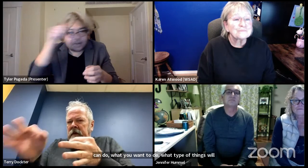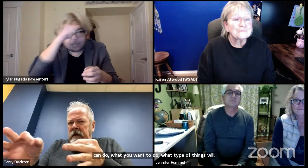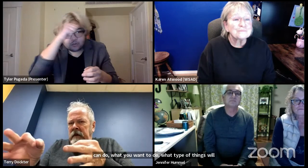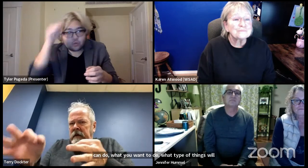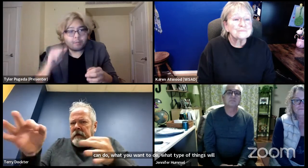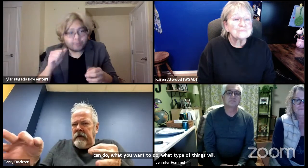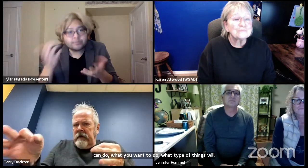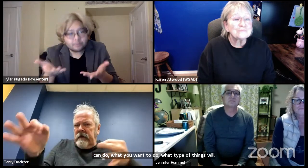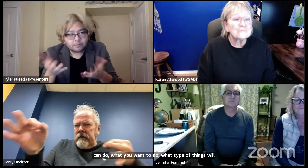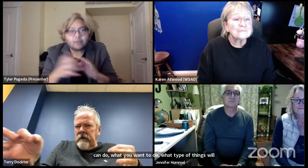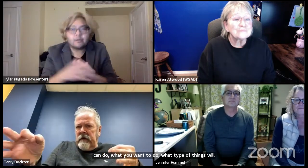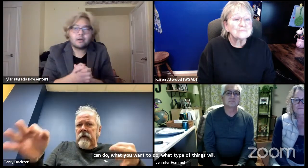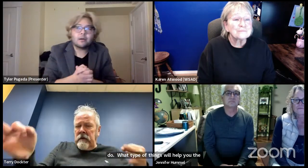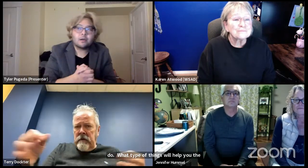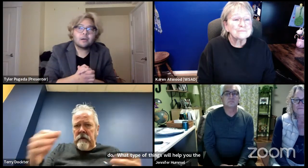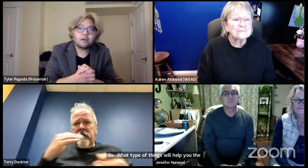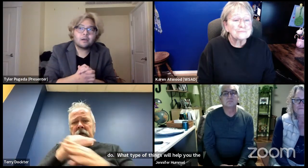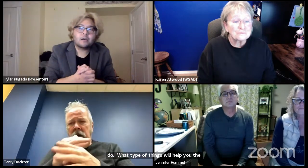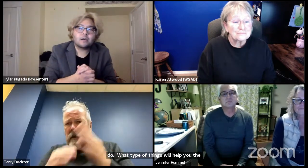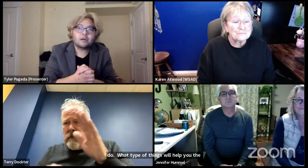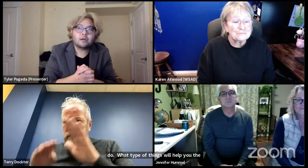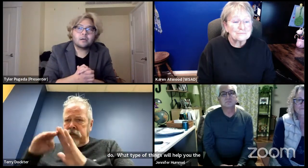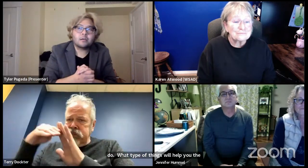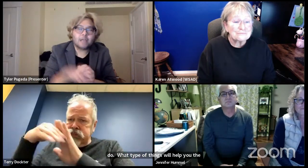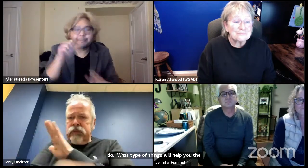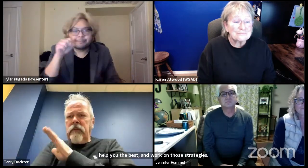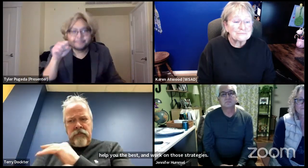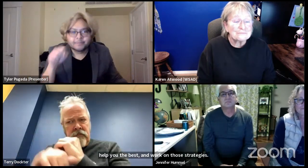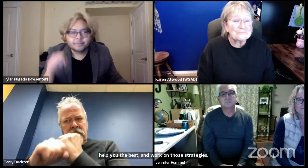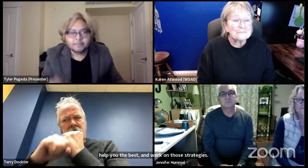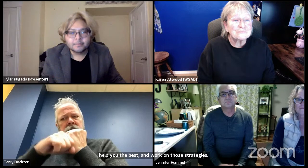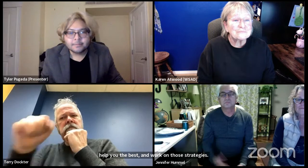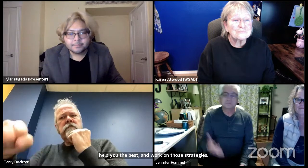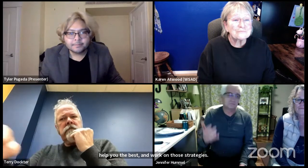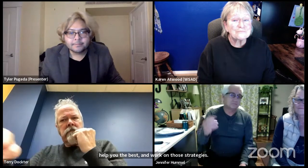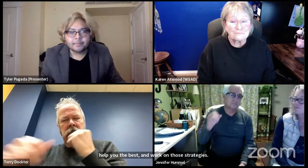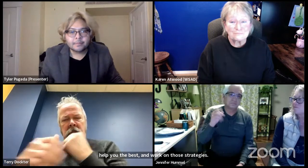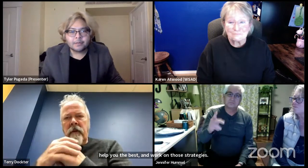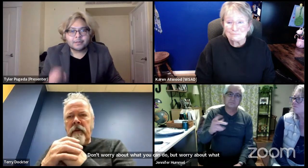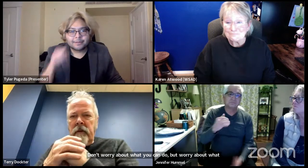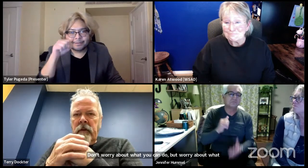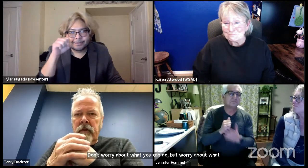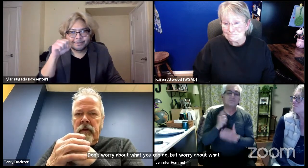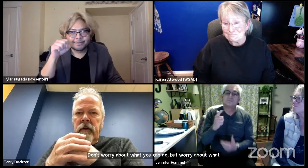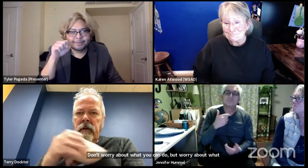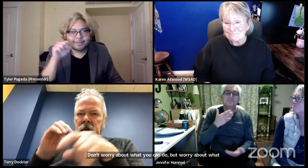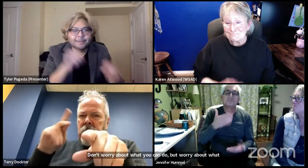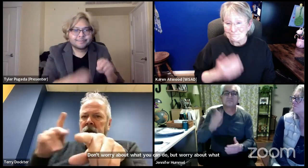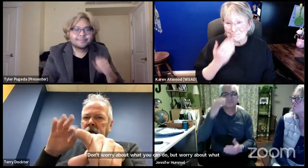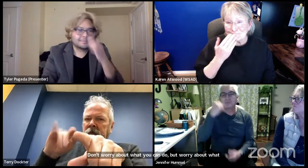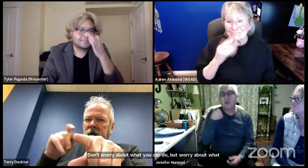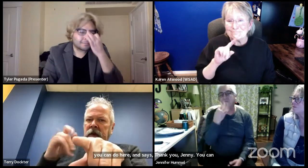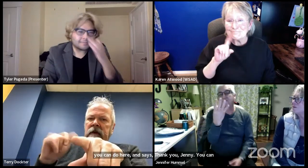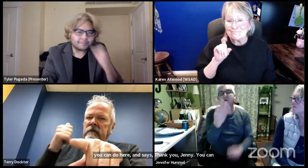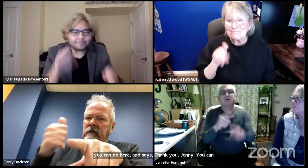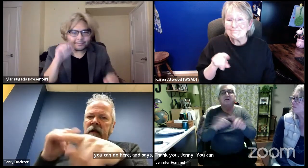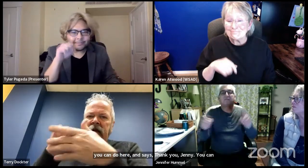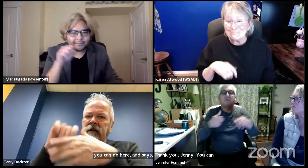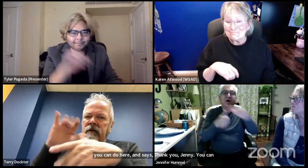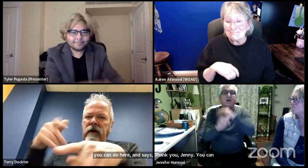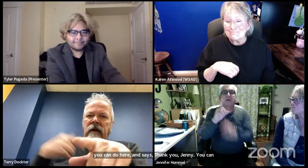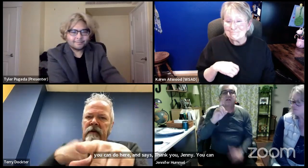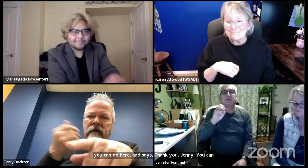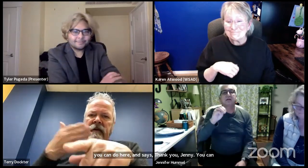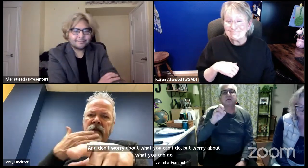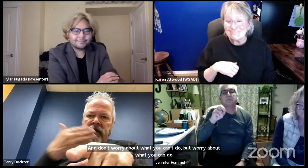enthused about playing these games or mental games, we can actually stave off the effects of Alzheimer's. But yes, you are right about it being the